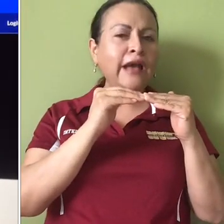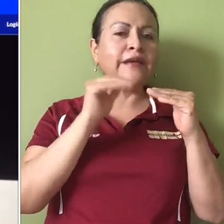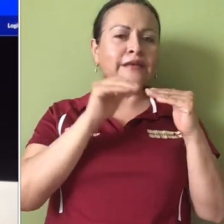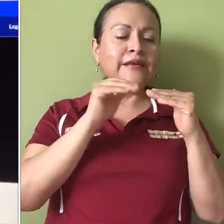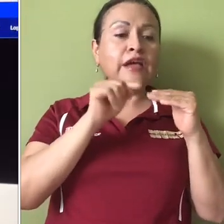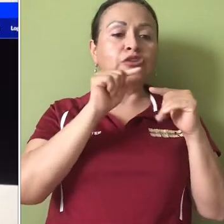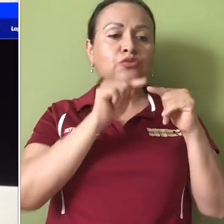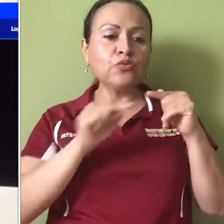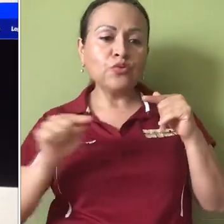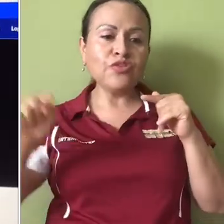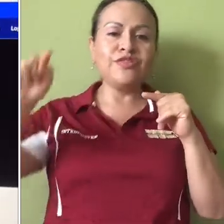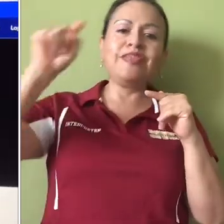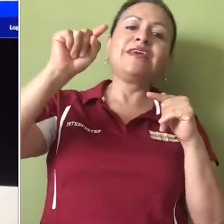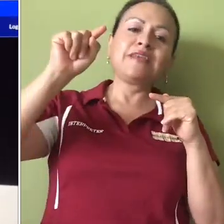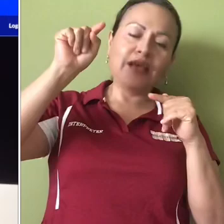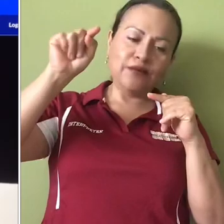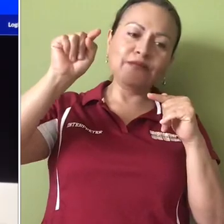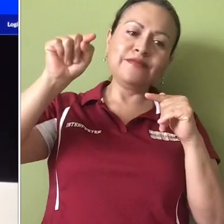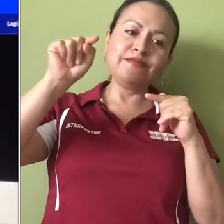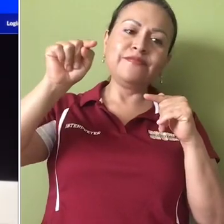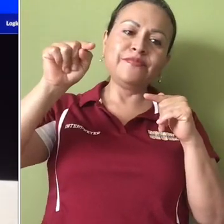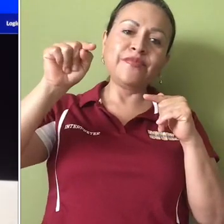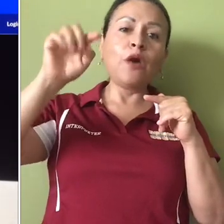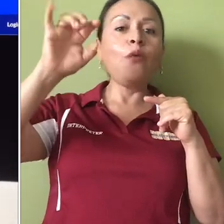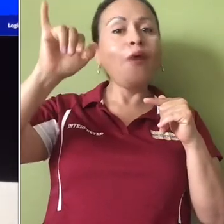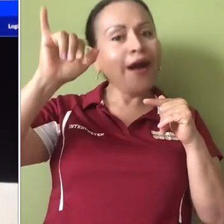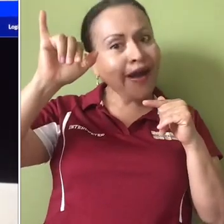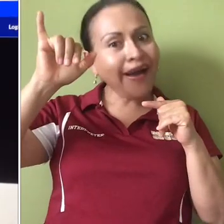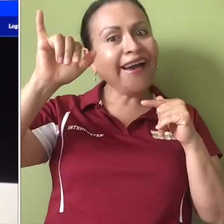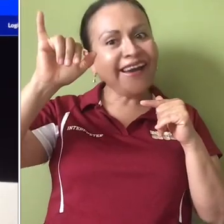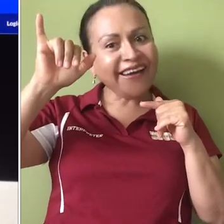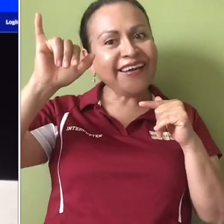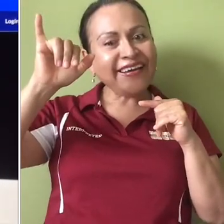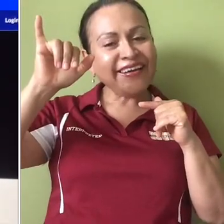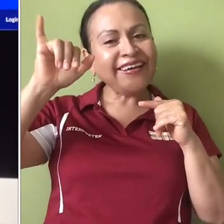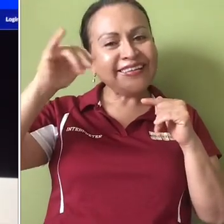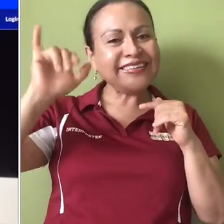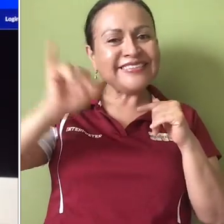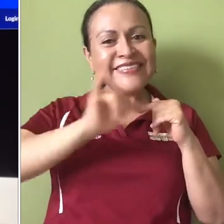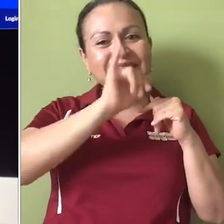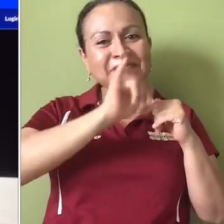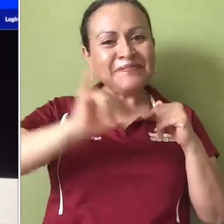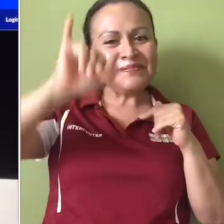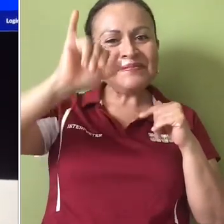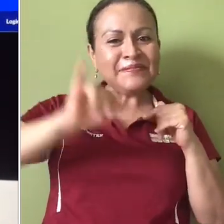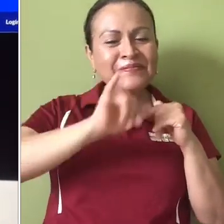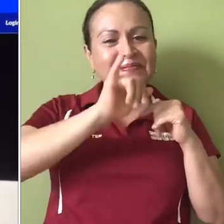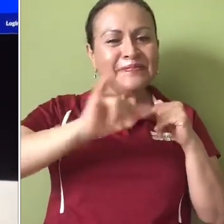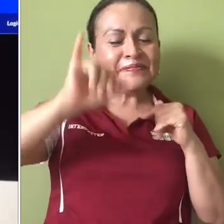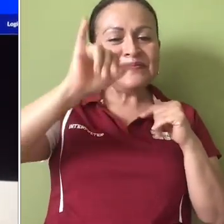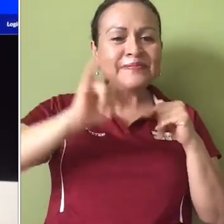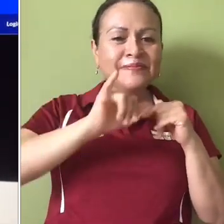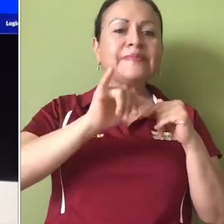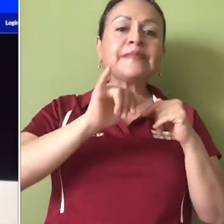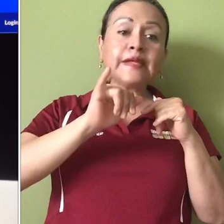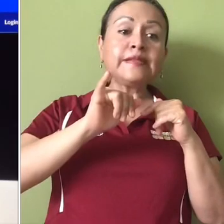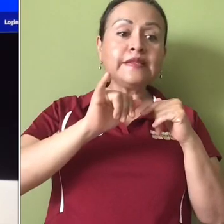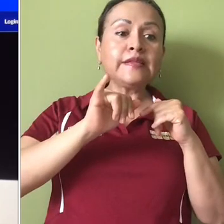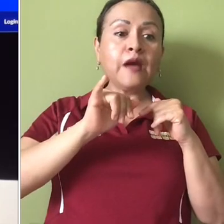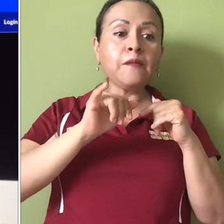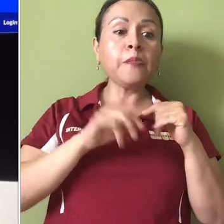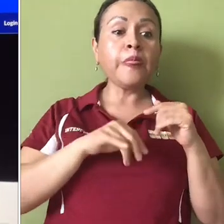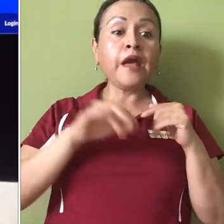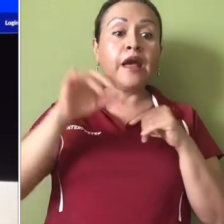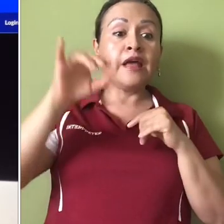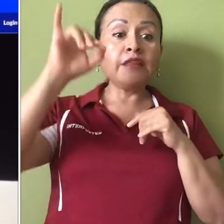to this angle right over here that has measure y. So the measure of the measure of this white